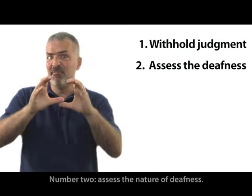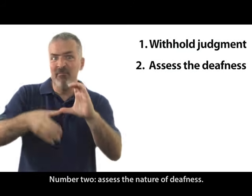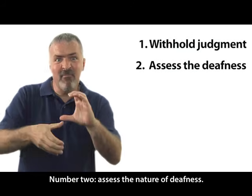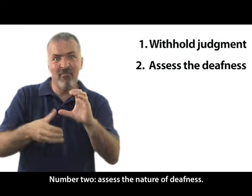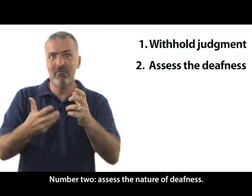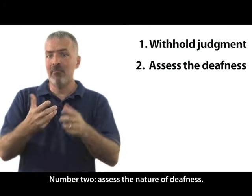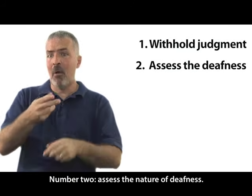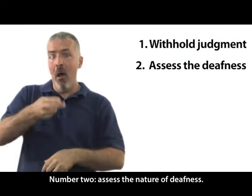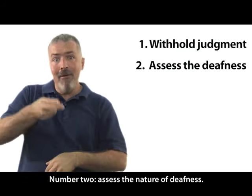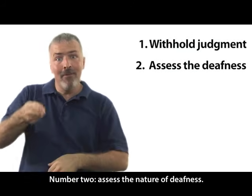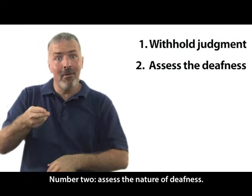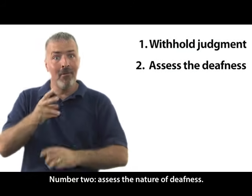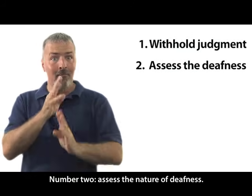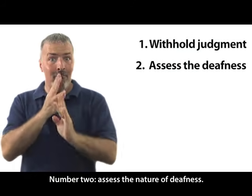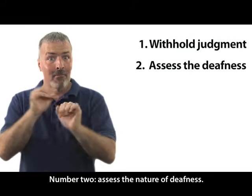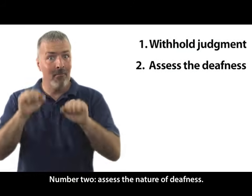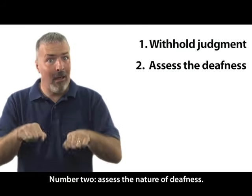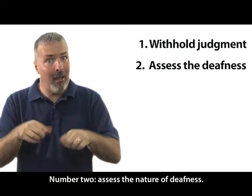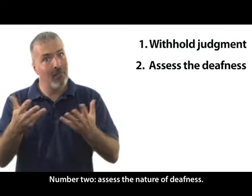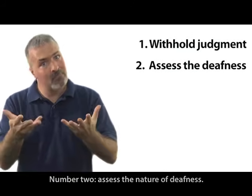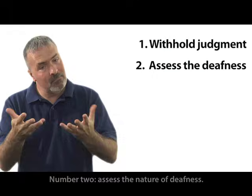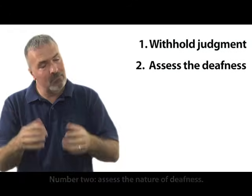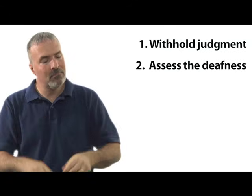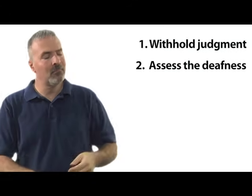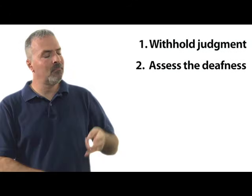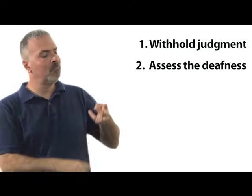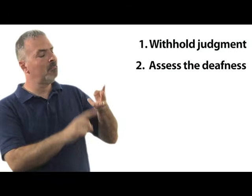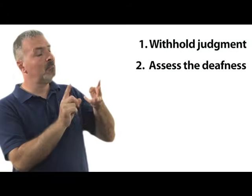Number 2, assess the nature of deafness.